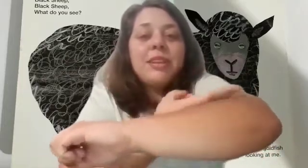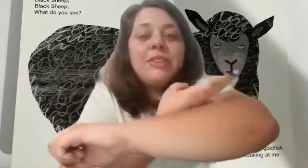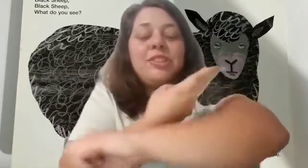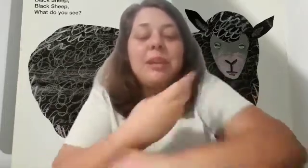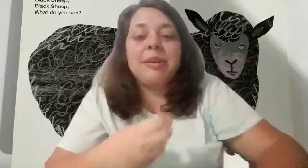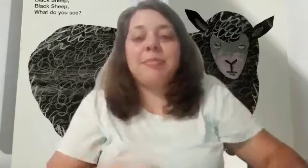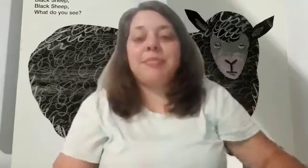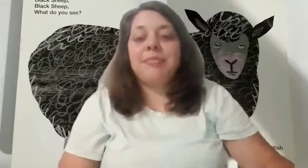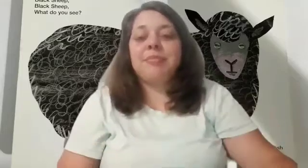Sheep.